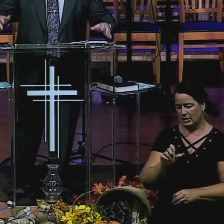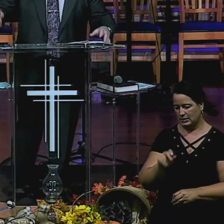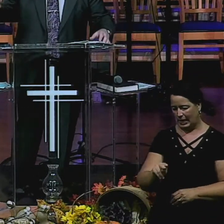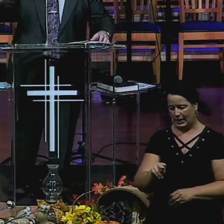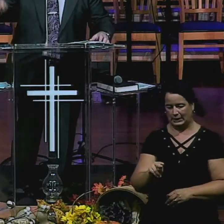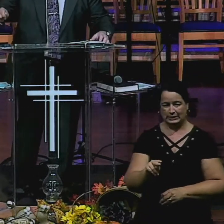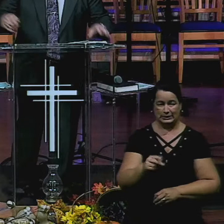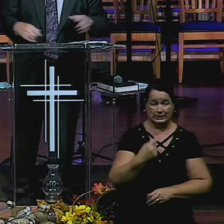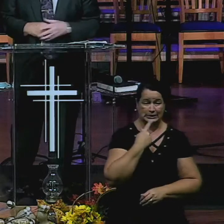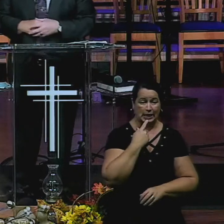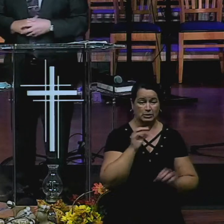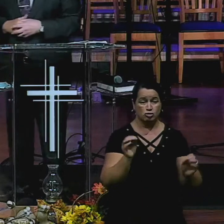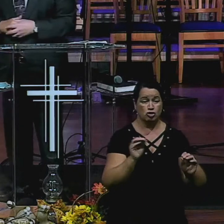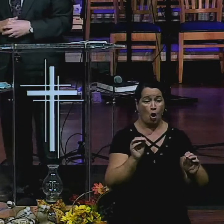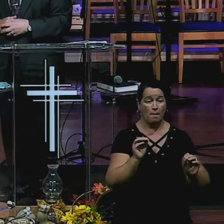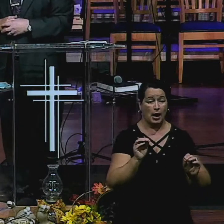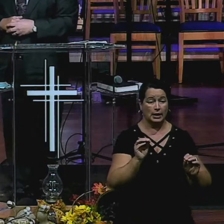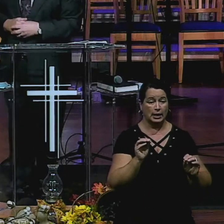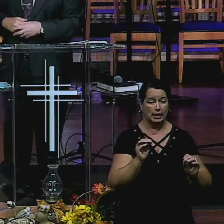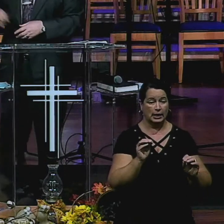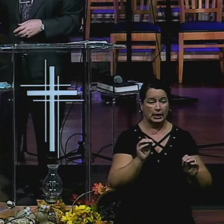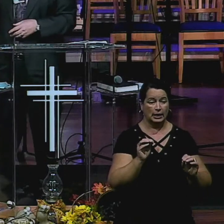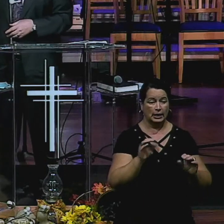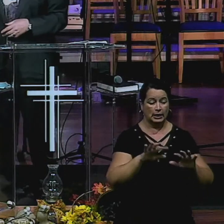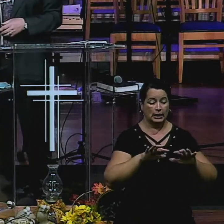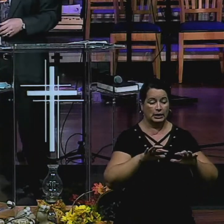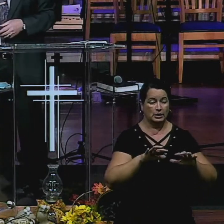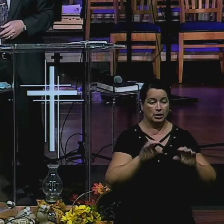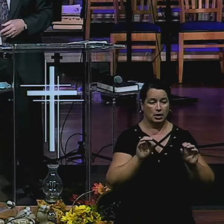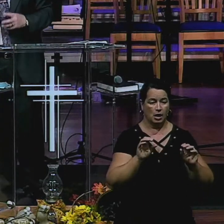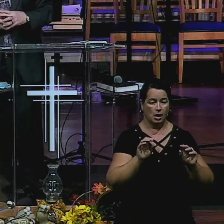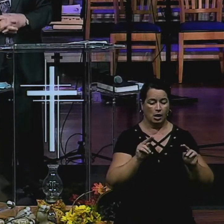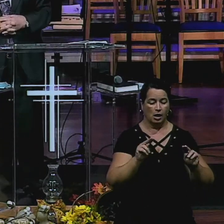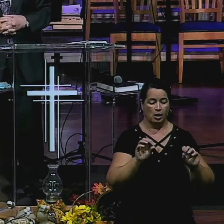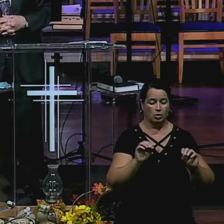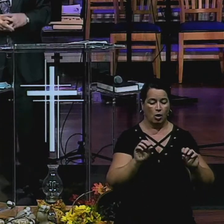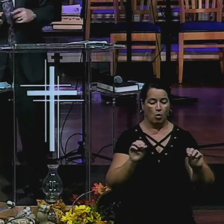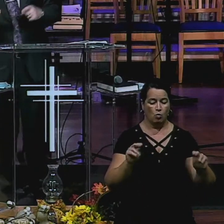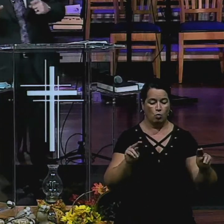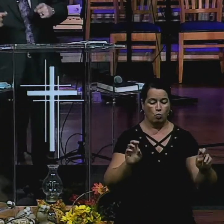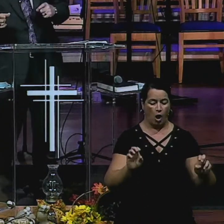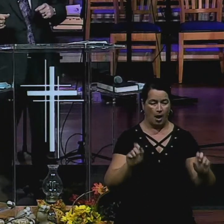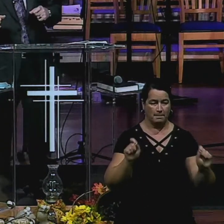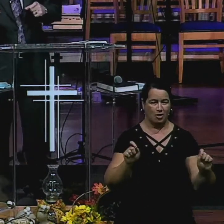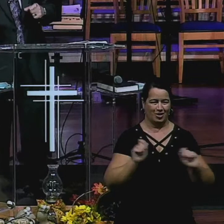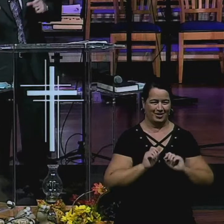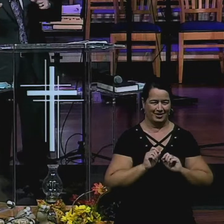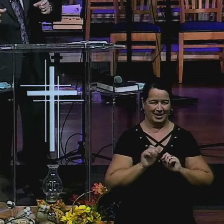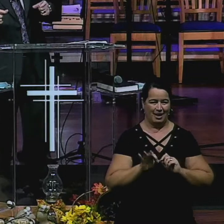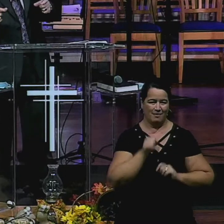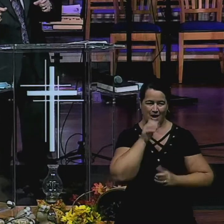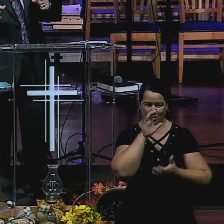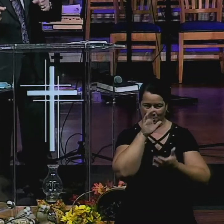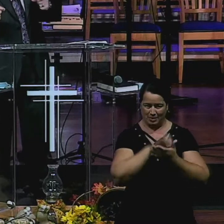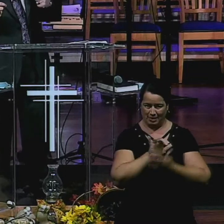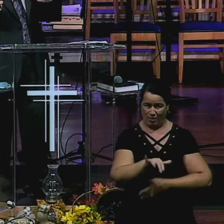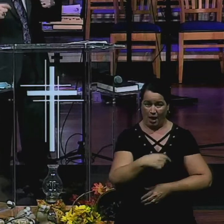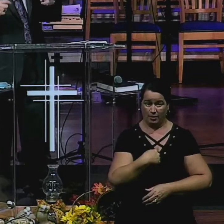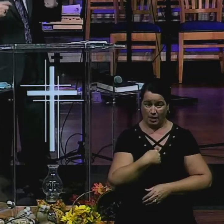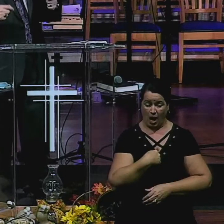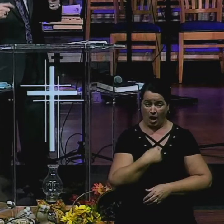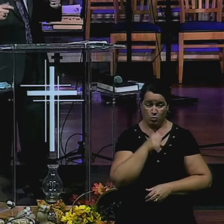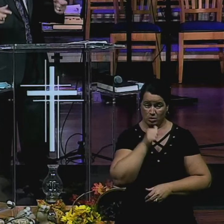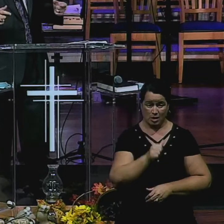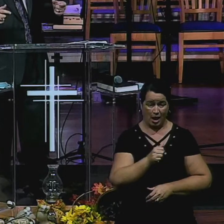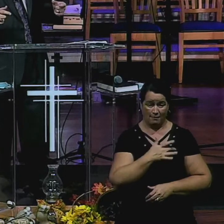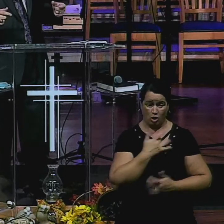its reach, period. And then he had a new sentence, no one, period. If I did not believe that, I wouldn't